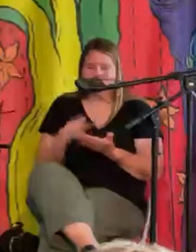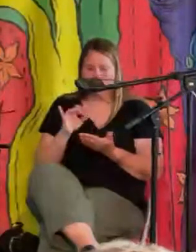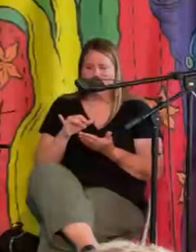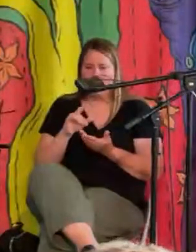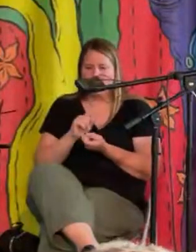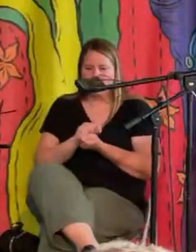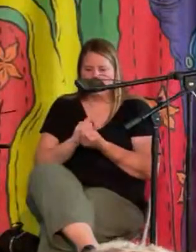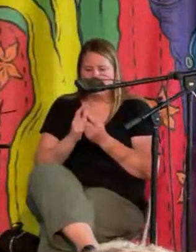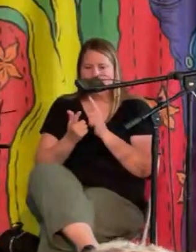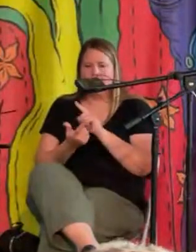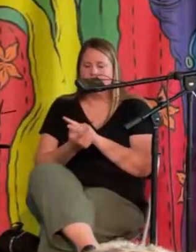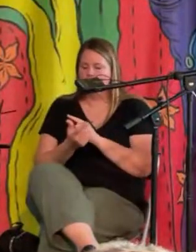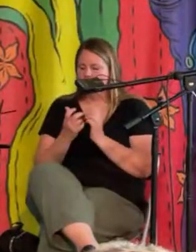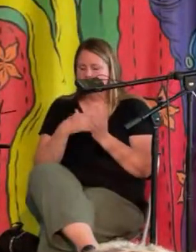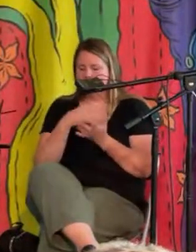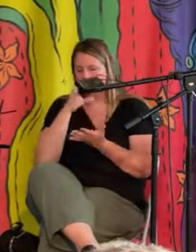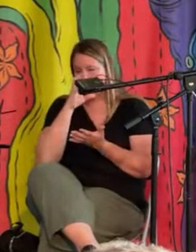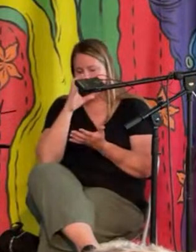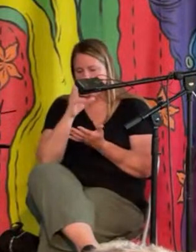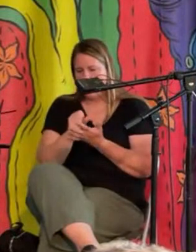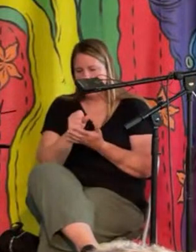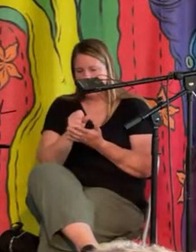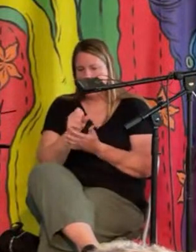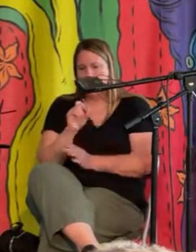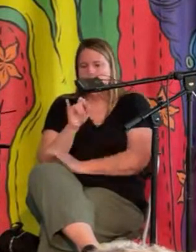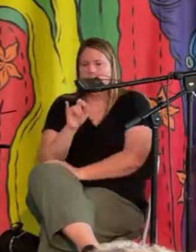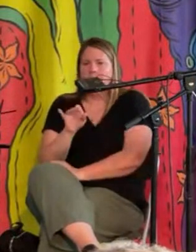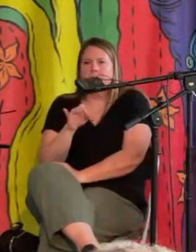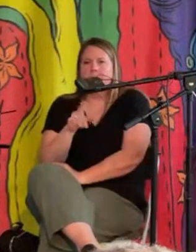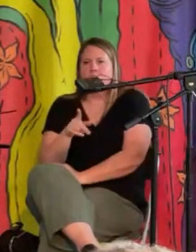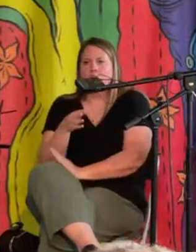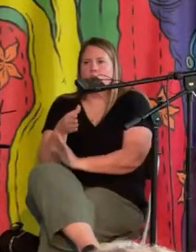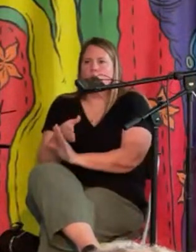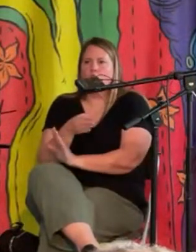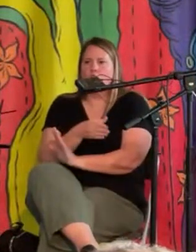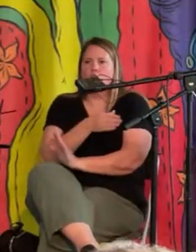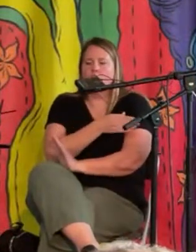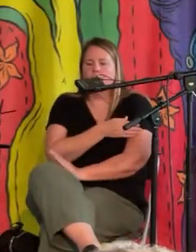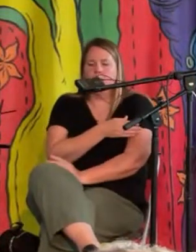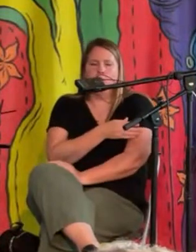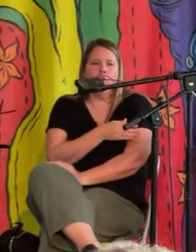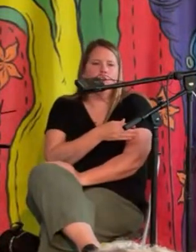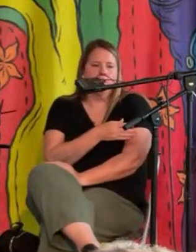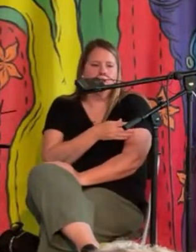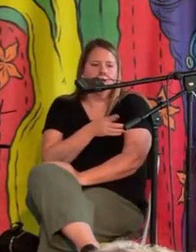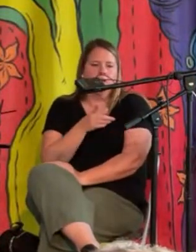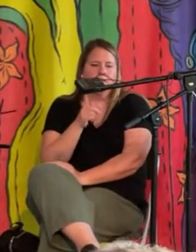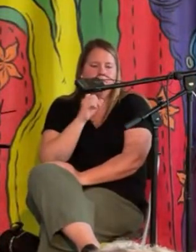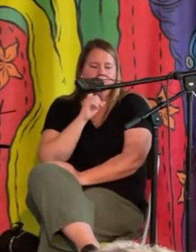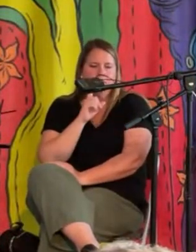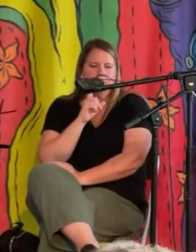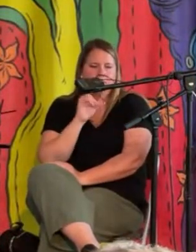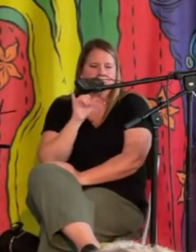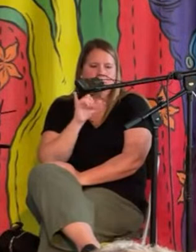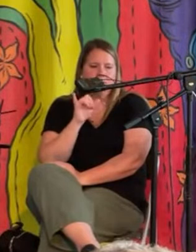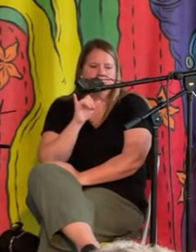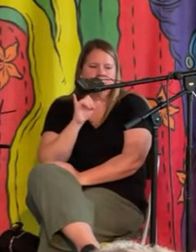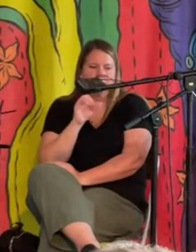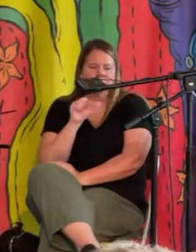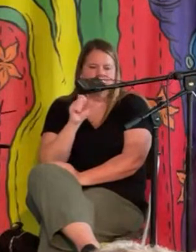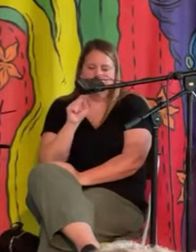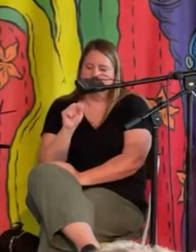fascinating. If you go even earlier, in let's say Western civilization, you go to something like Saint